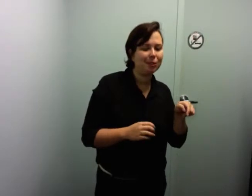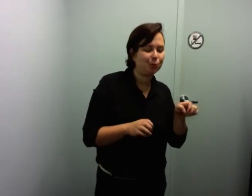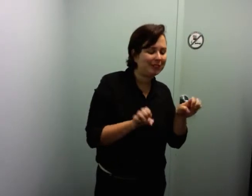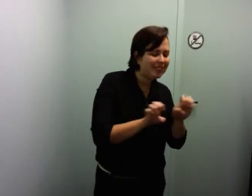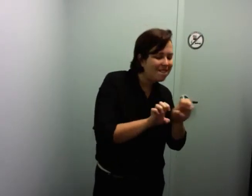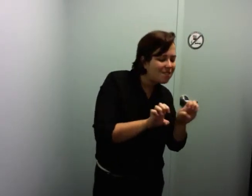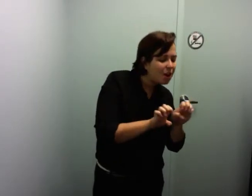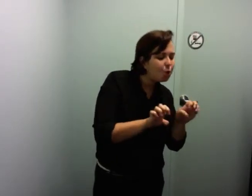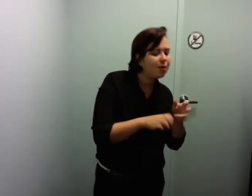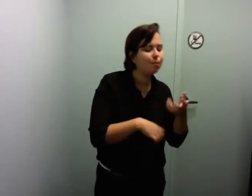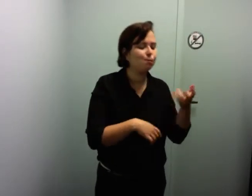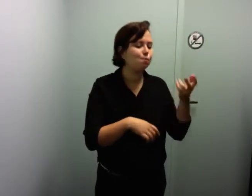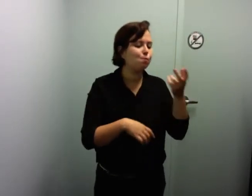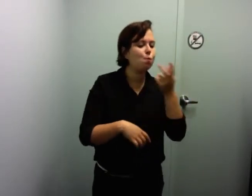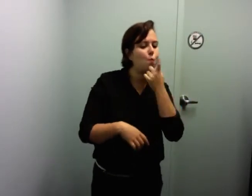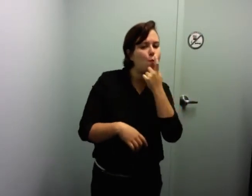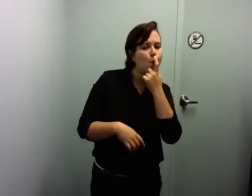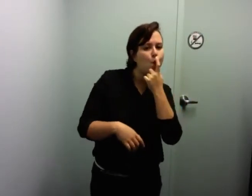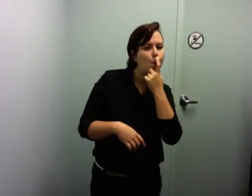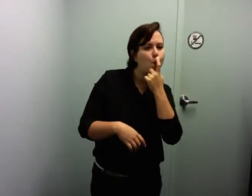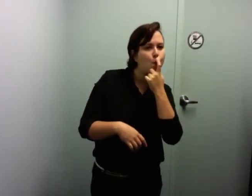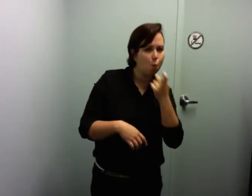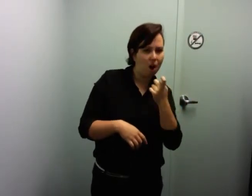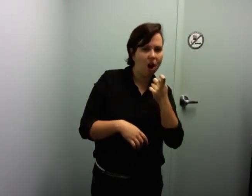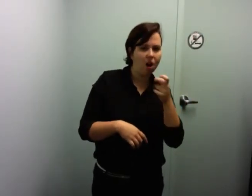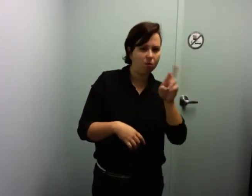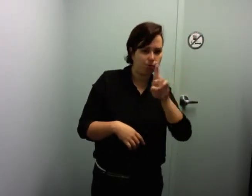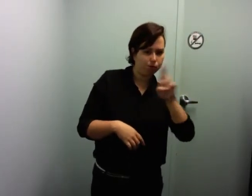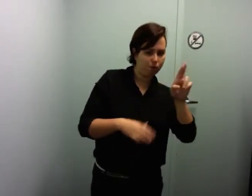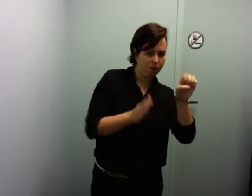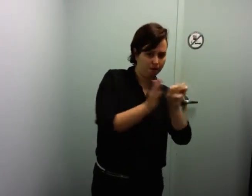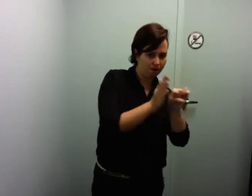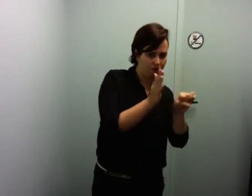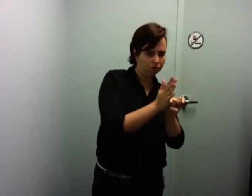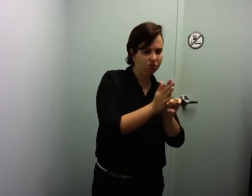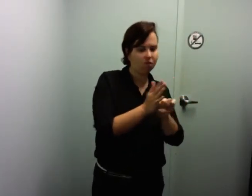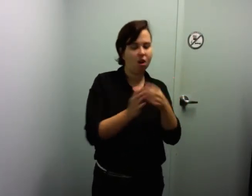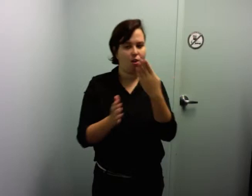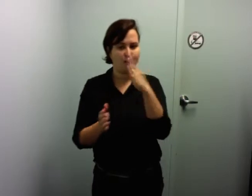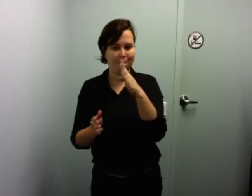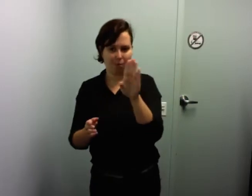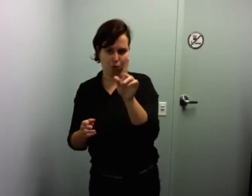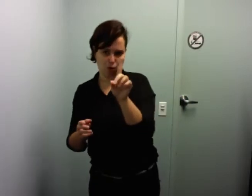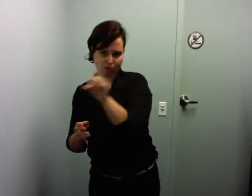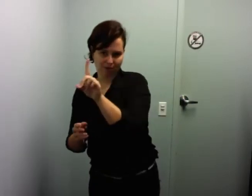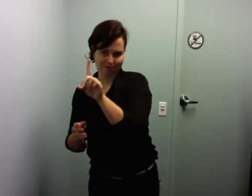so divided. Divided almost to the point where we're uncivil, depending on which side you live in.